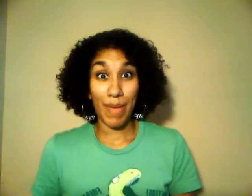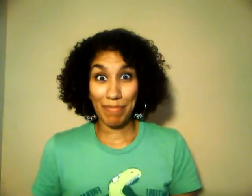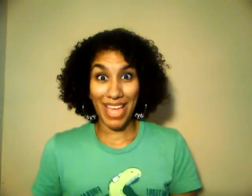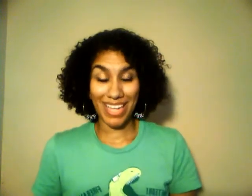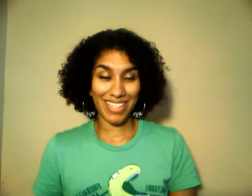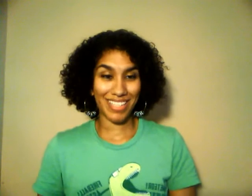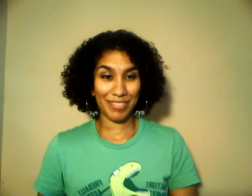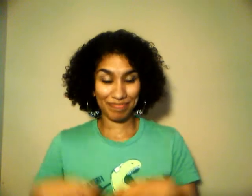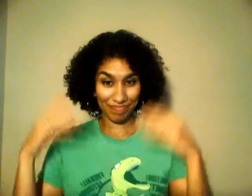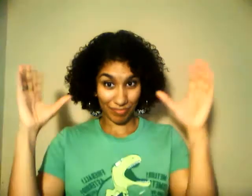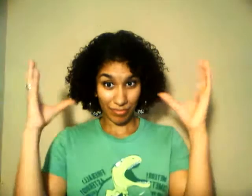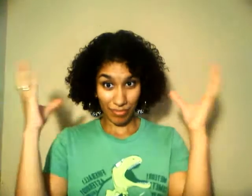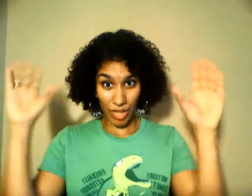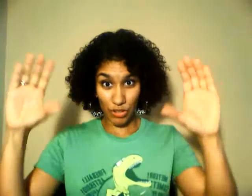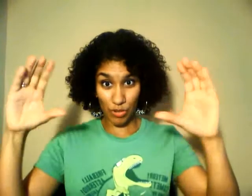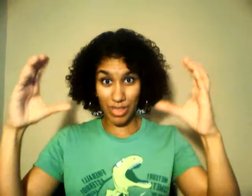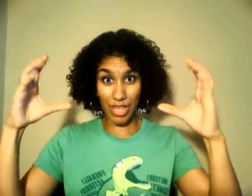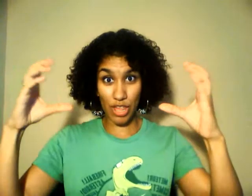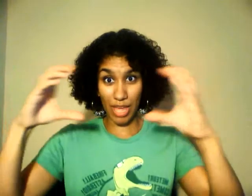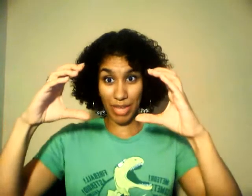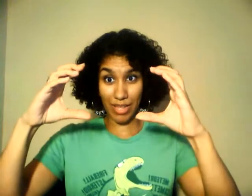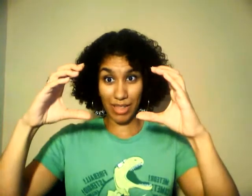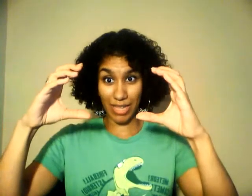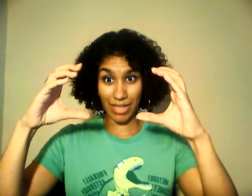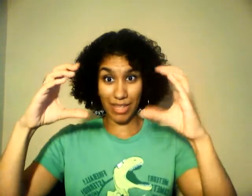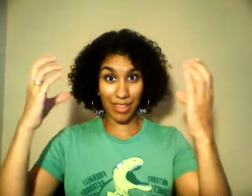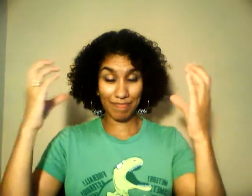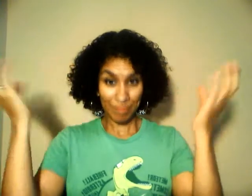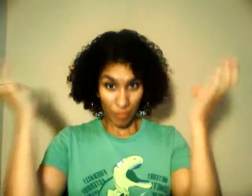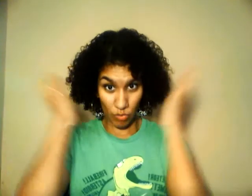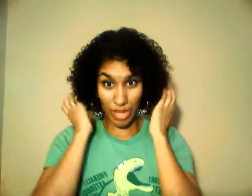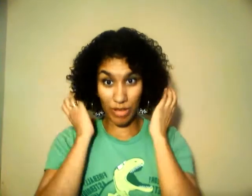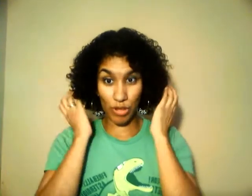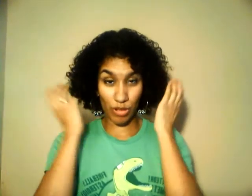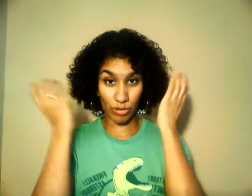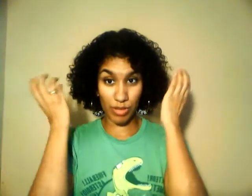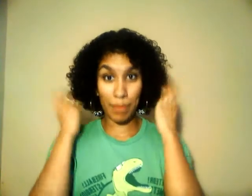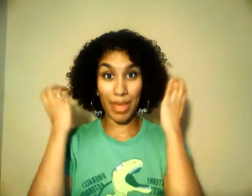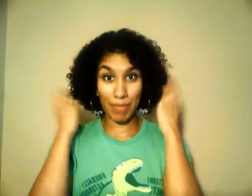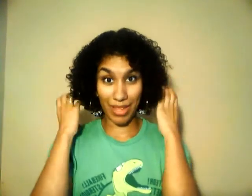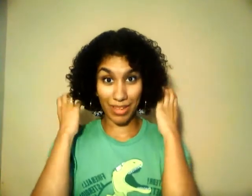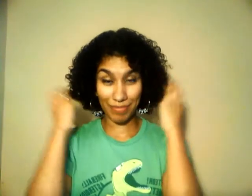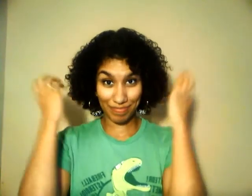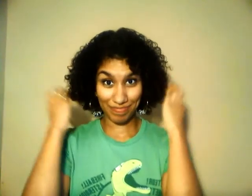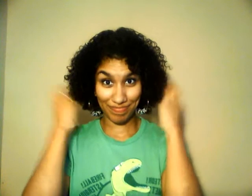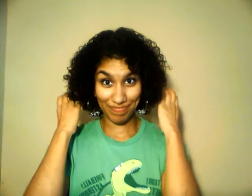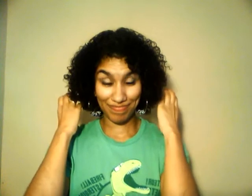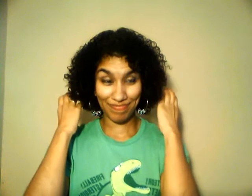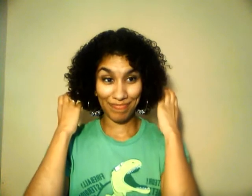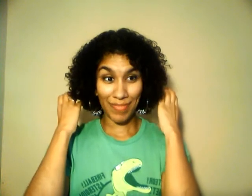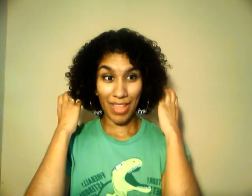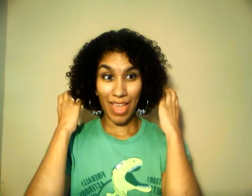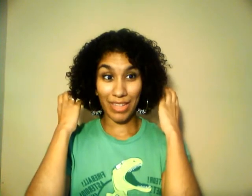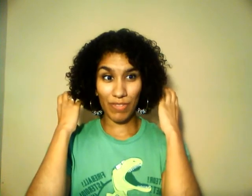Backpack. Two C-shaped hands like this. Right here on your shoulders. Backpack. Backpack. And even